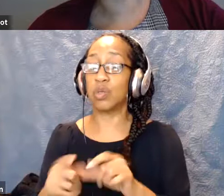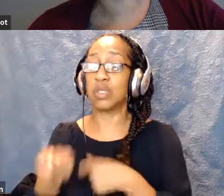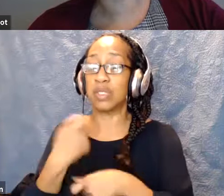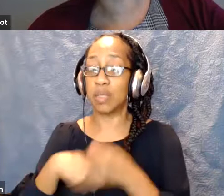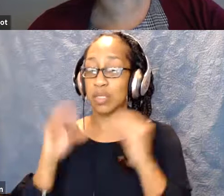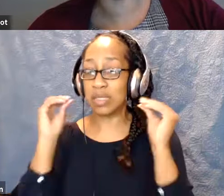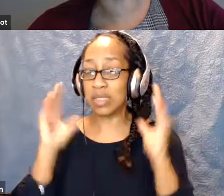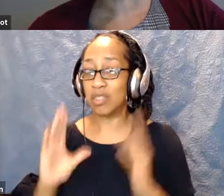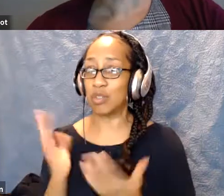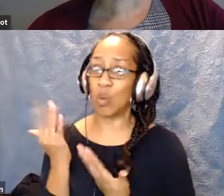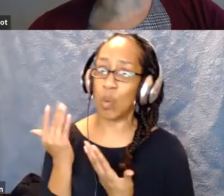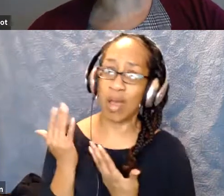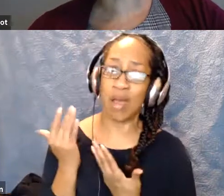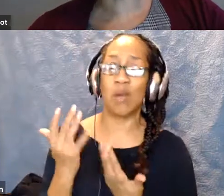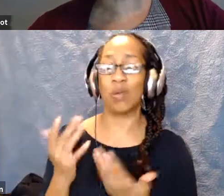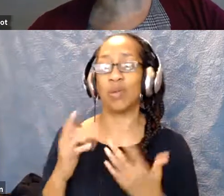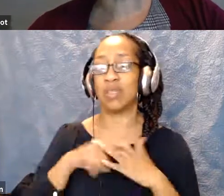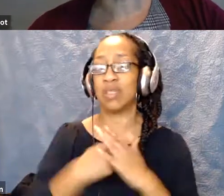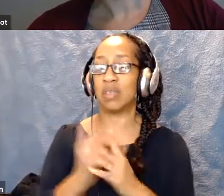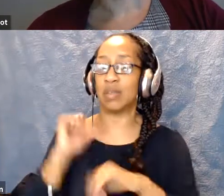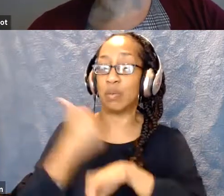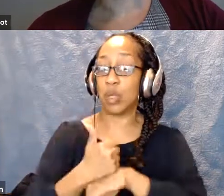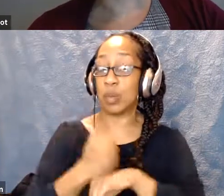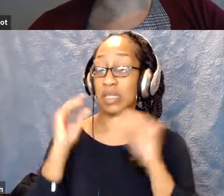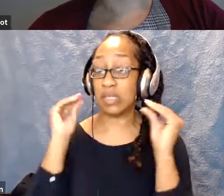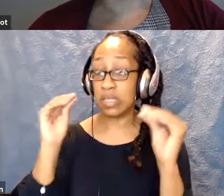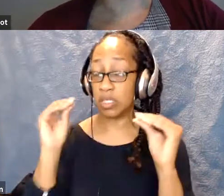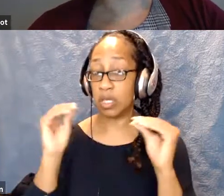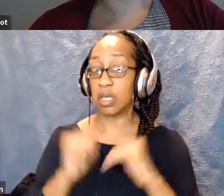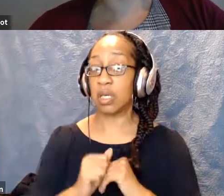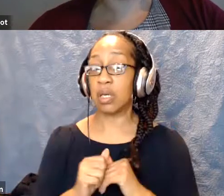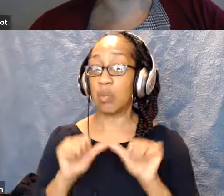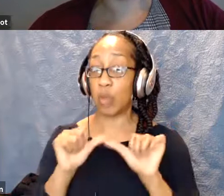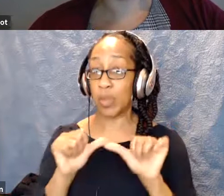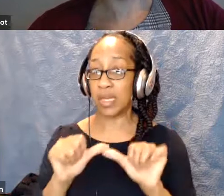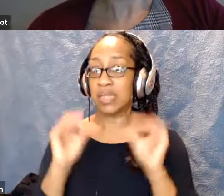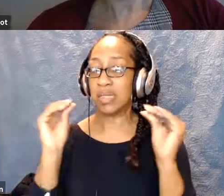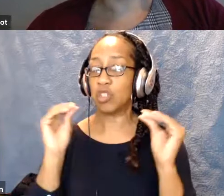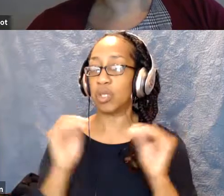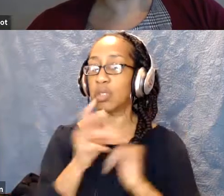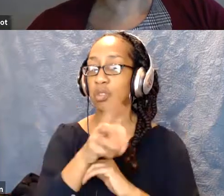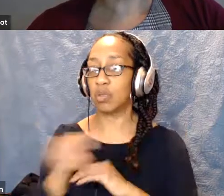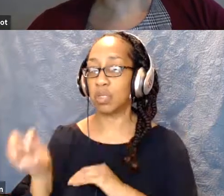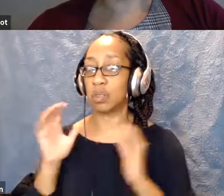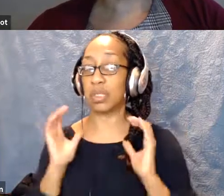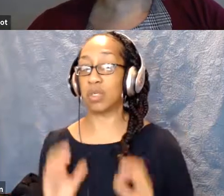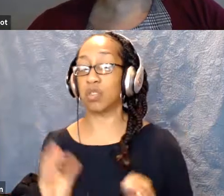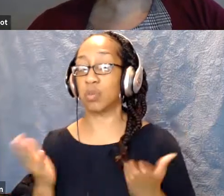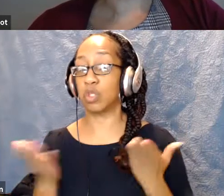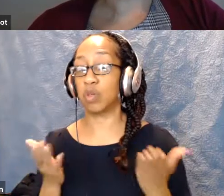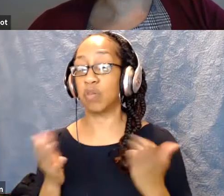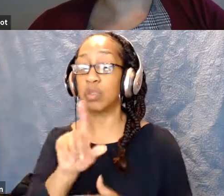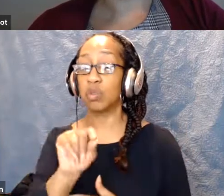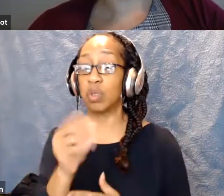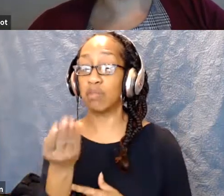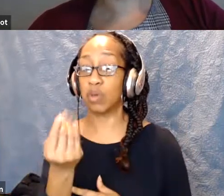permanent position to come along, she transitioned into the customer service field for several years. In 2014,